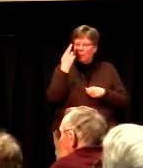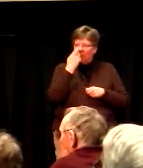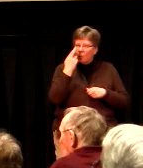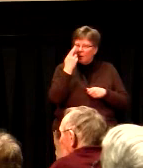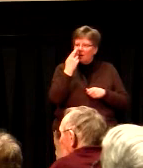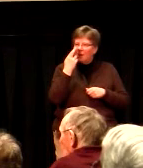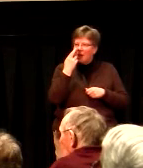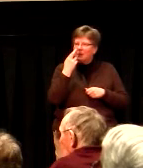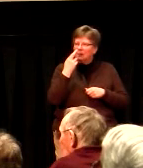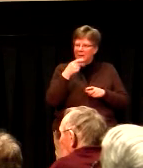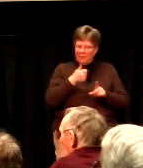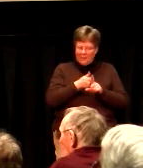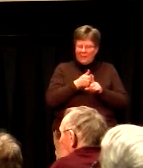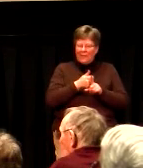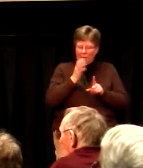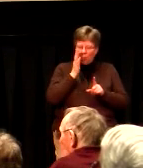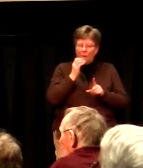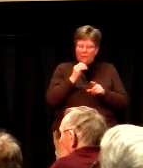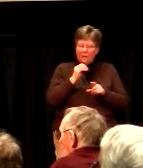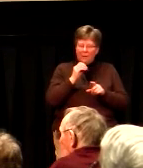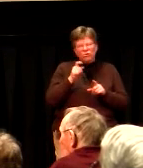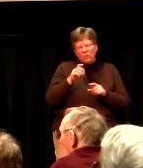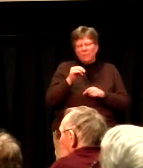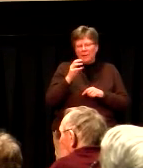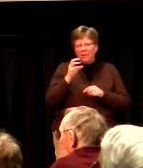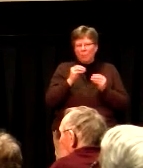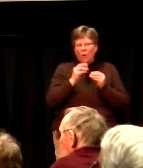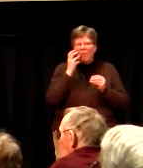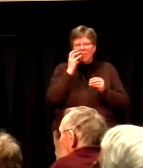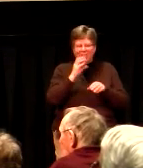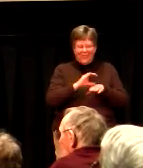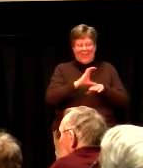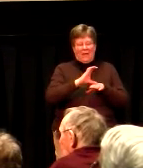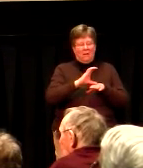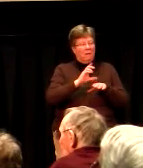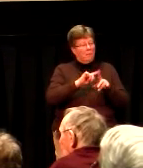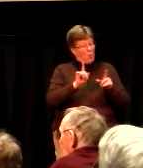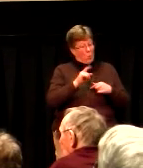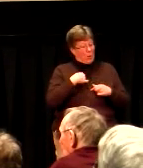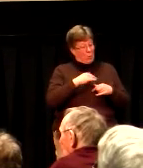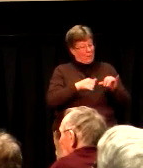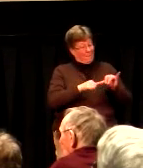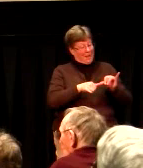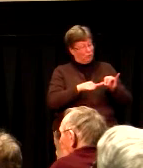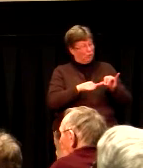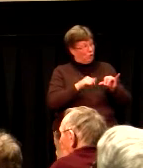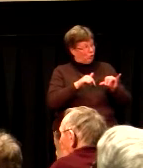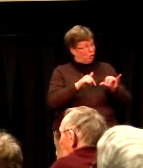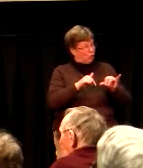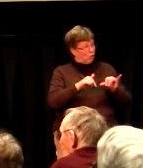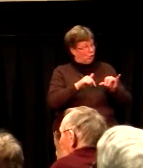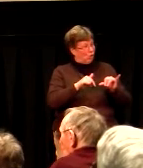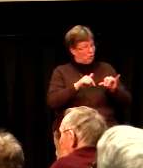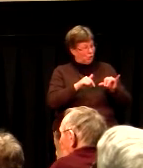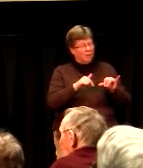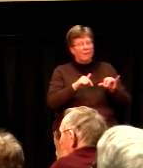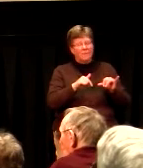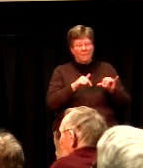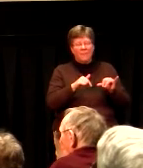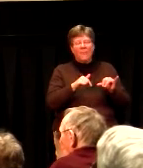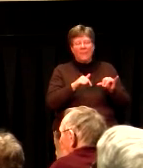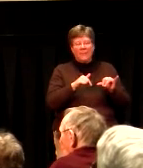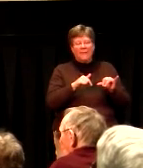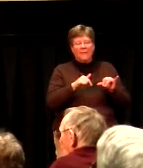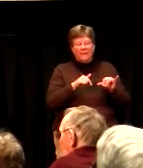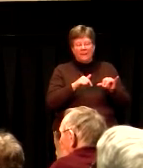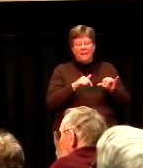that it probably would be, except that where we do our measurements, we coordinate a network, so we coordinate